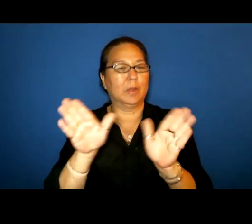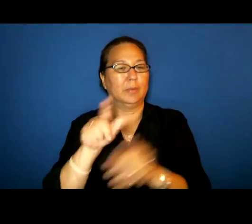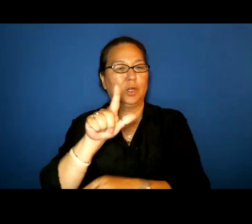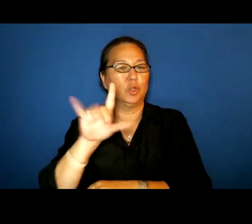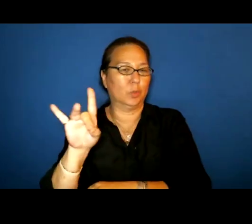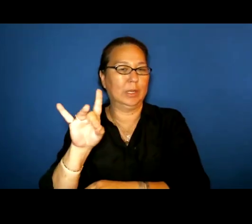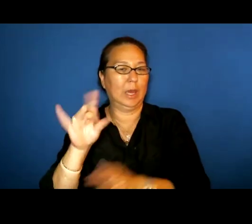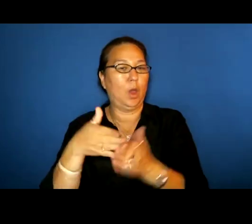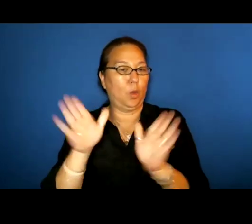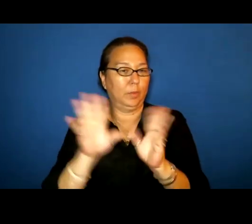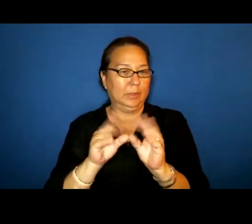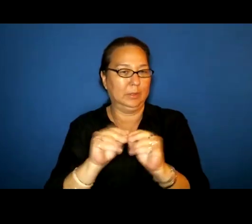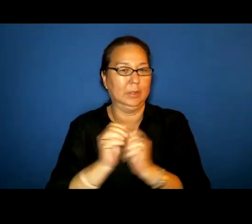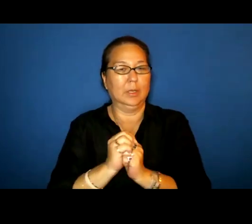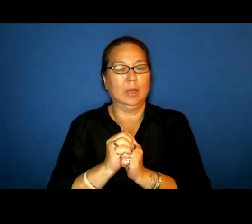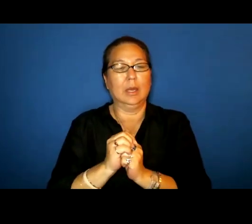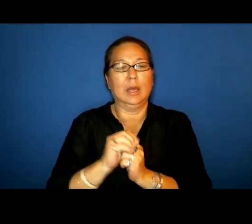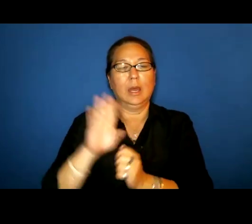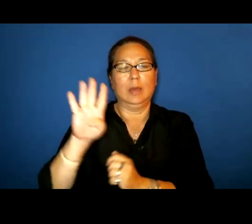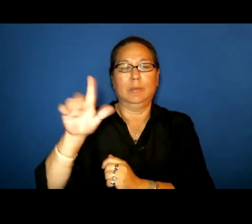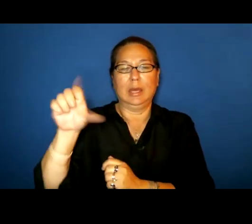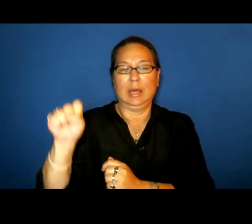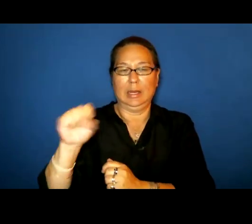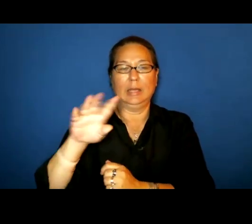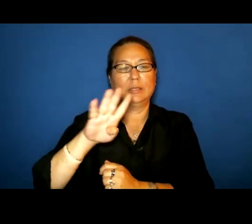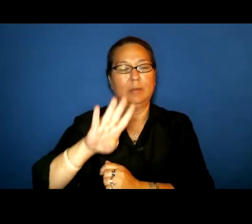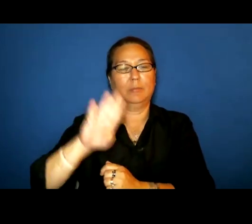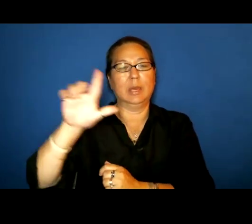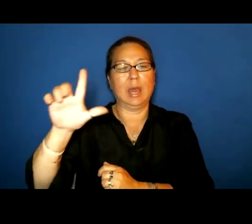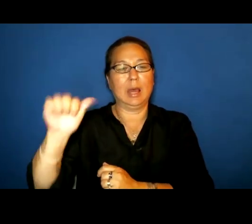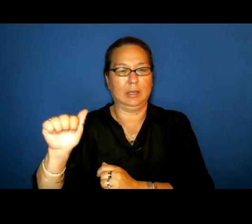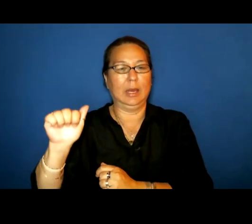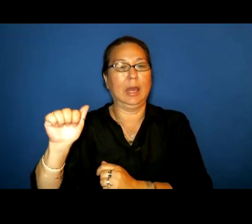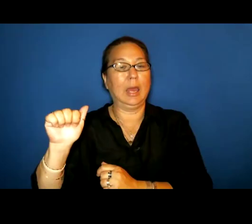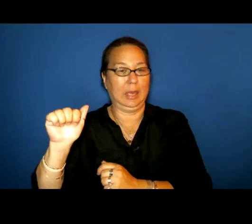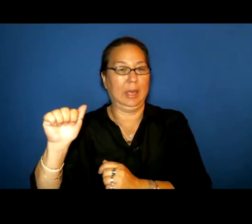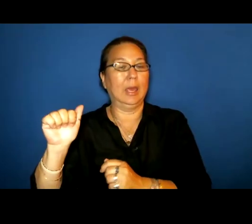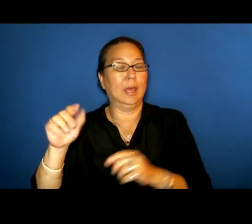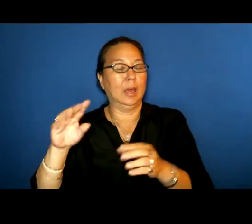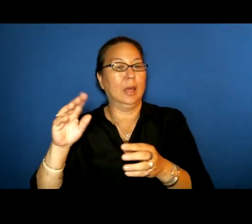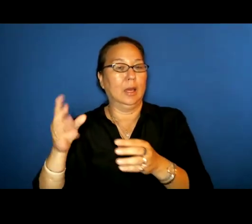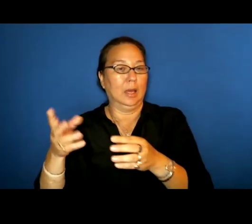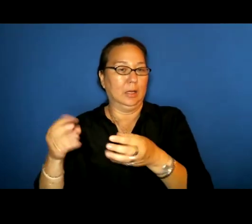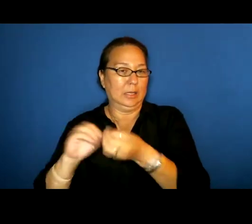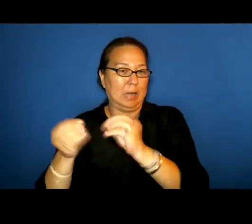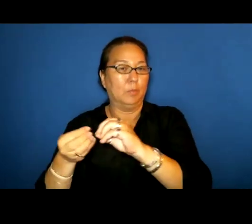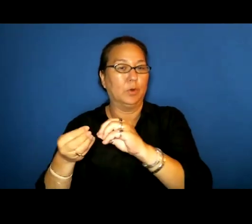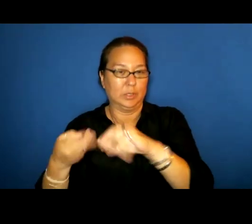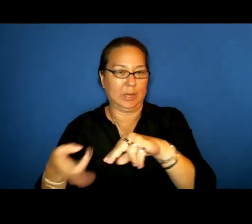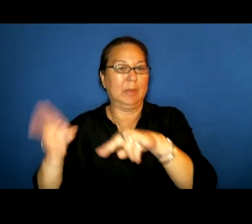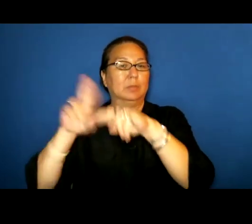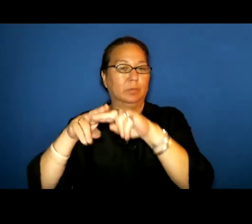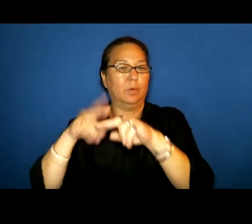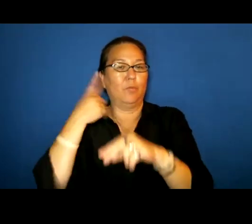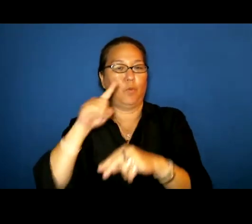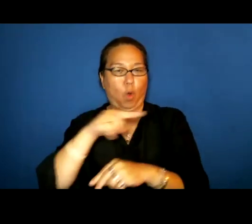increased. BLS and BLA increased their enrollment of Black and Latina students. The numbers of houseless and